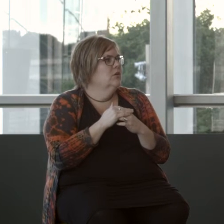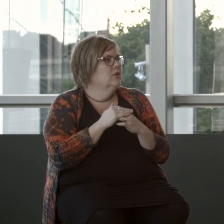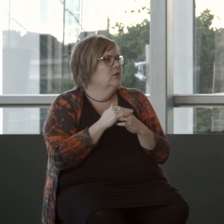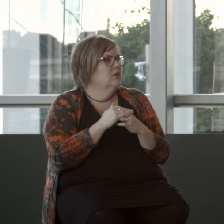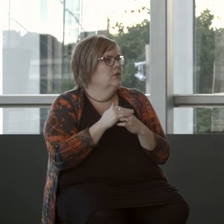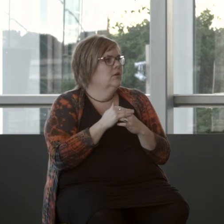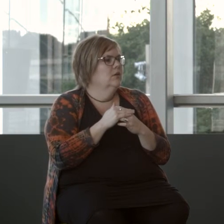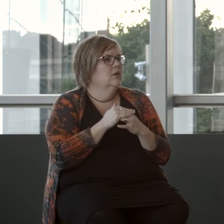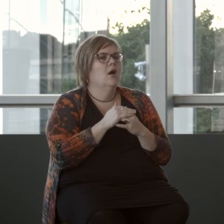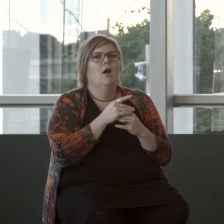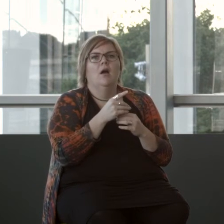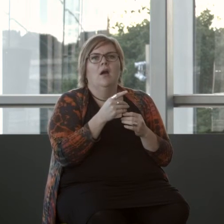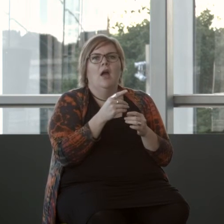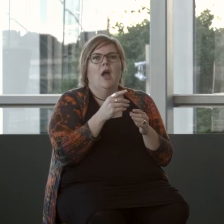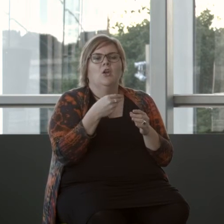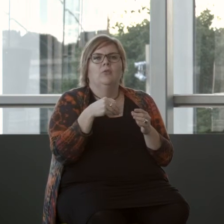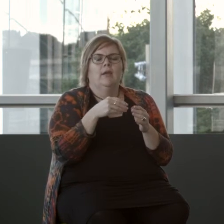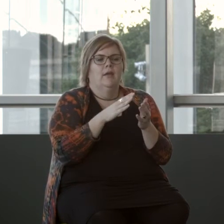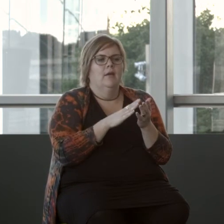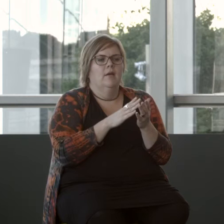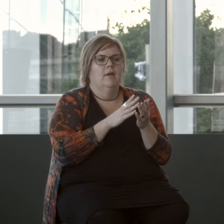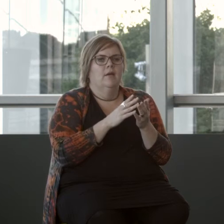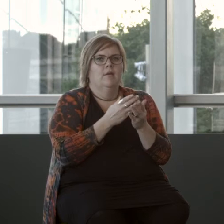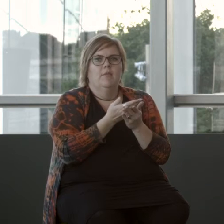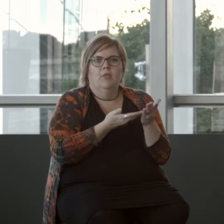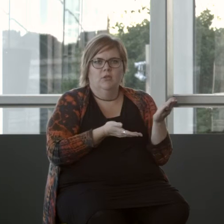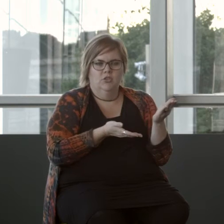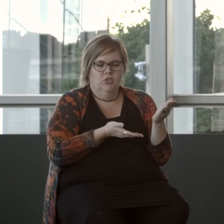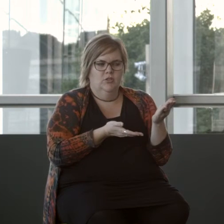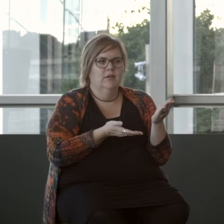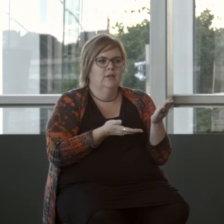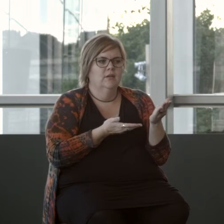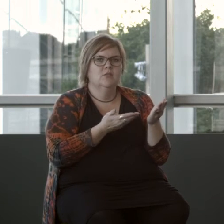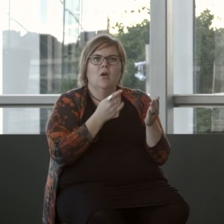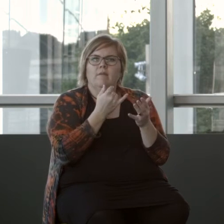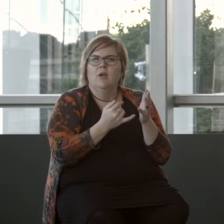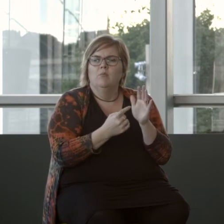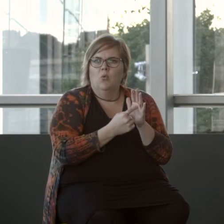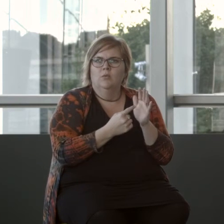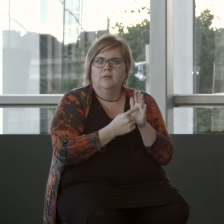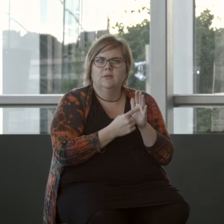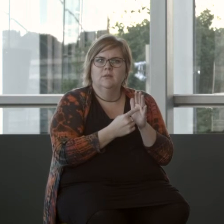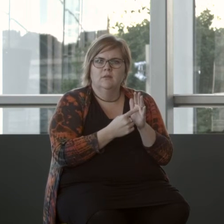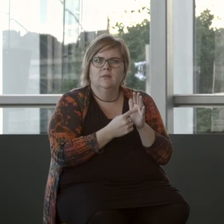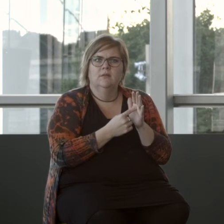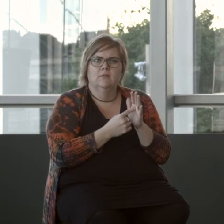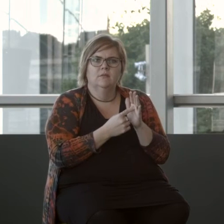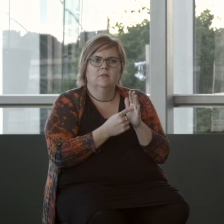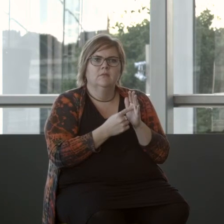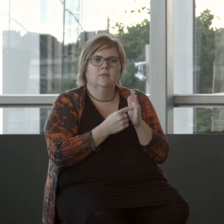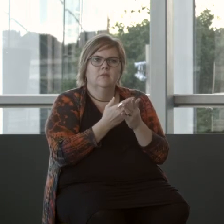was turned into a snake. How do you? So it's another important feminine figure within Greek